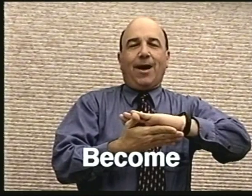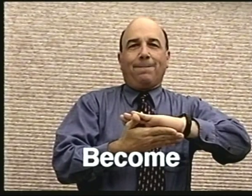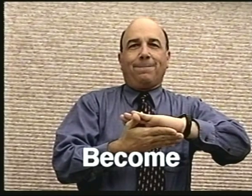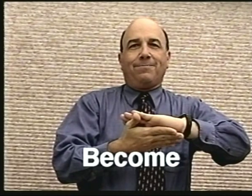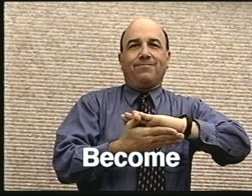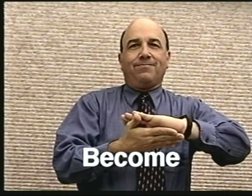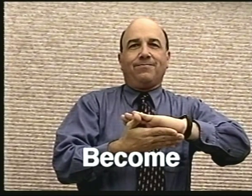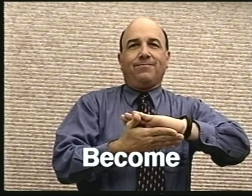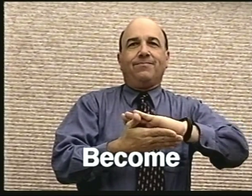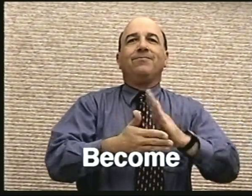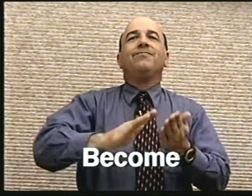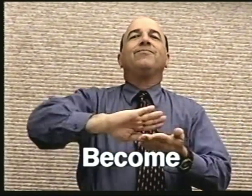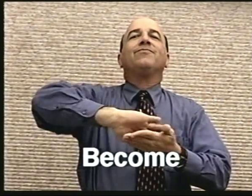Become,